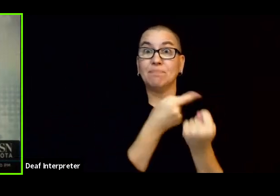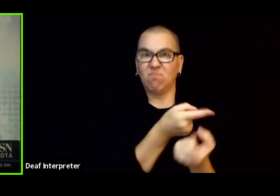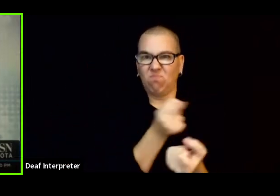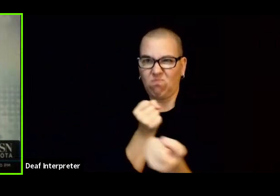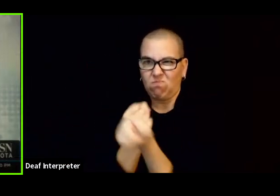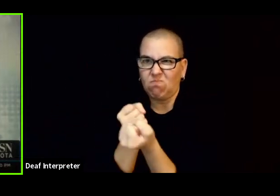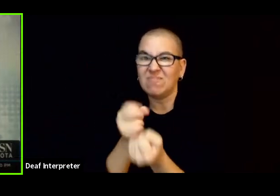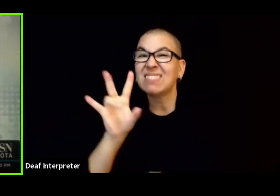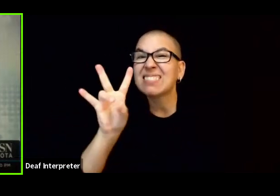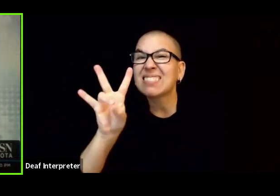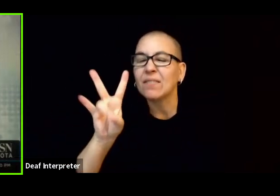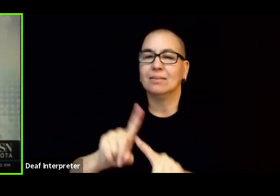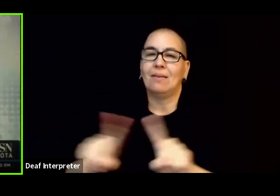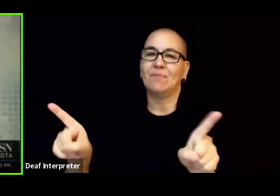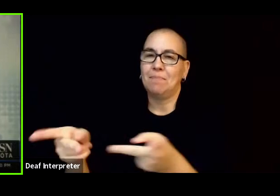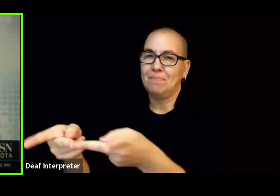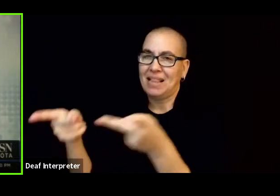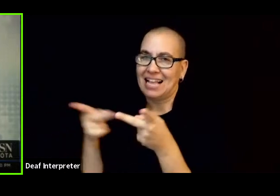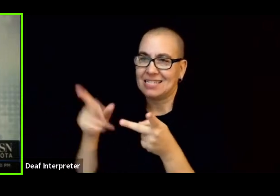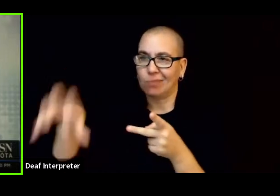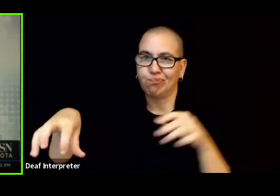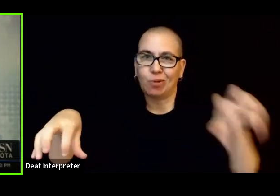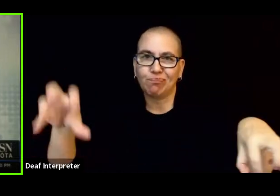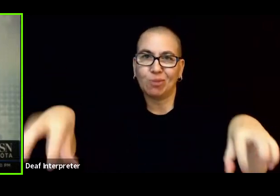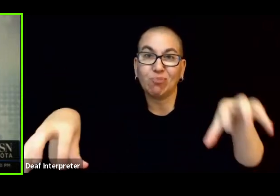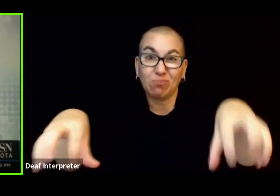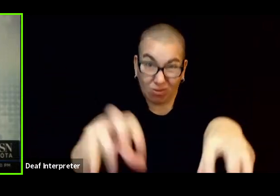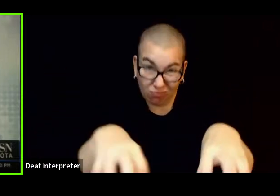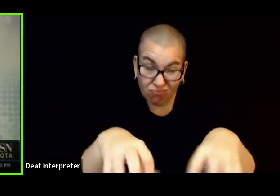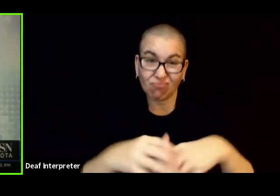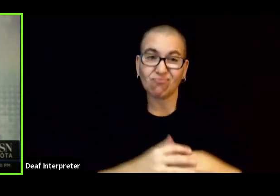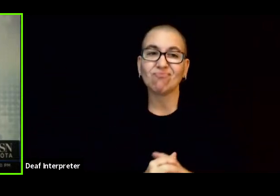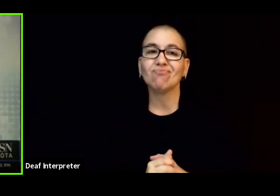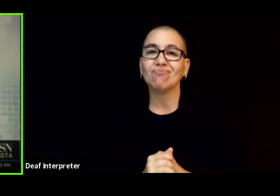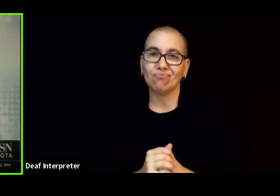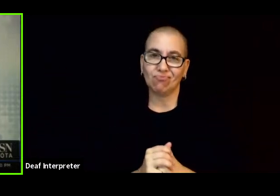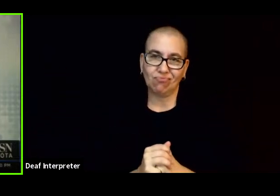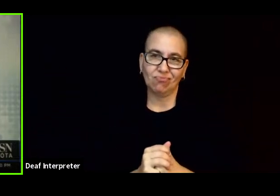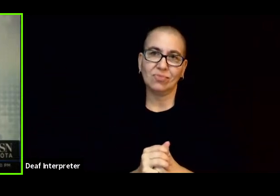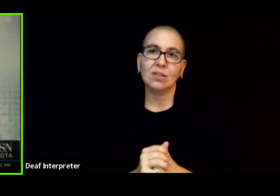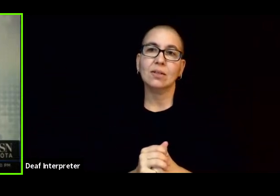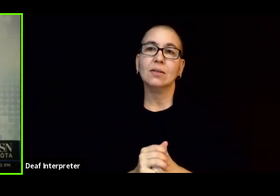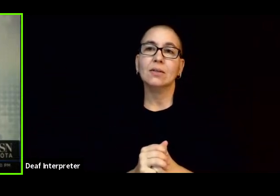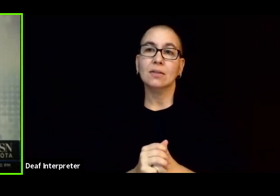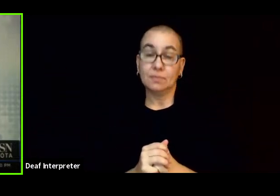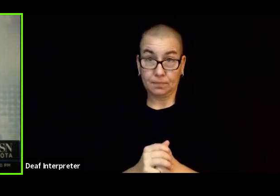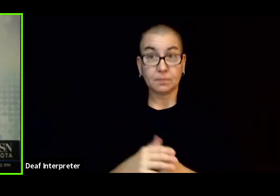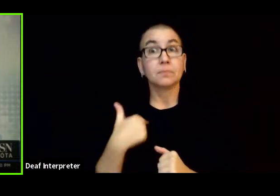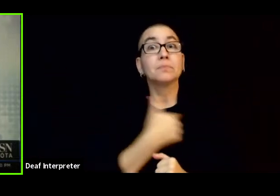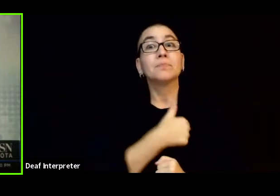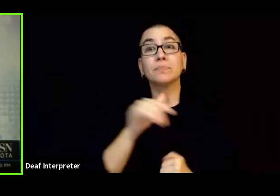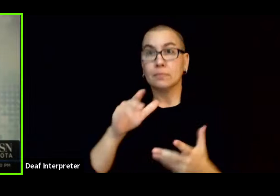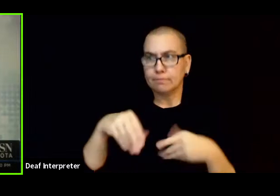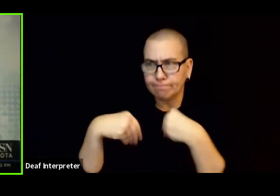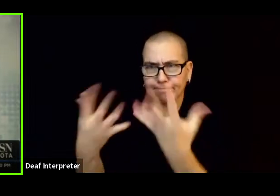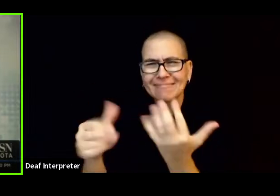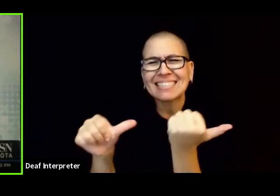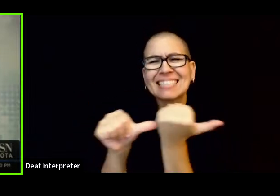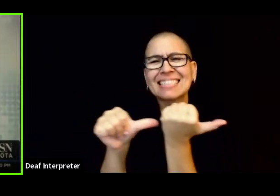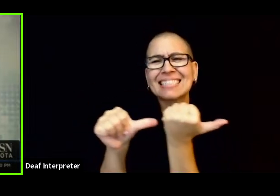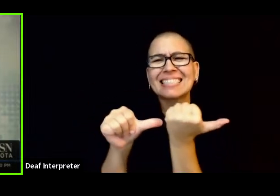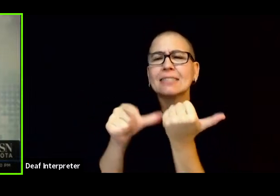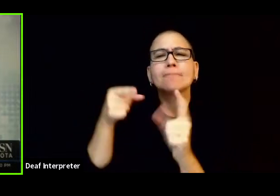Services in development on a staffing pool implementation and provided assistance with the triage process to facilitate services to